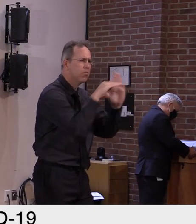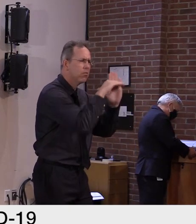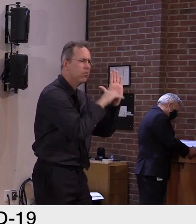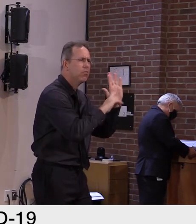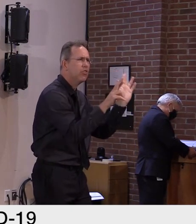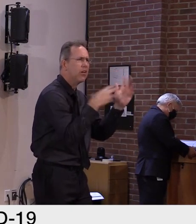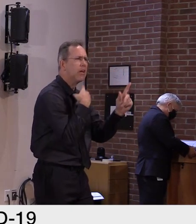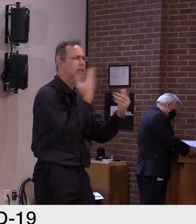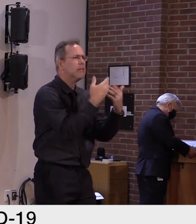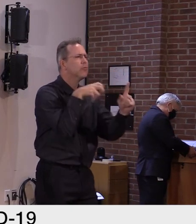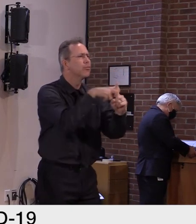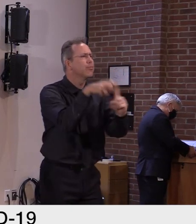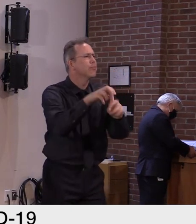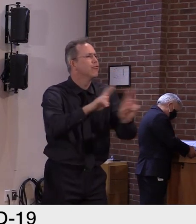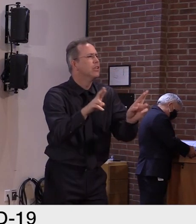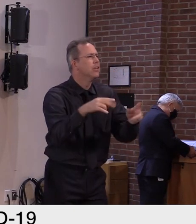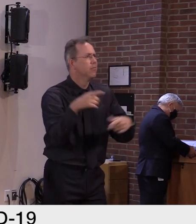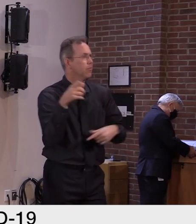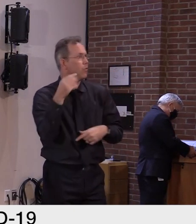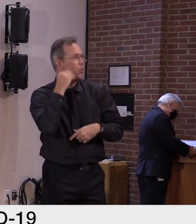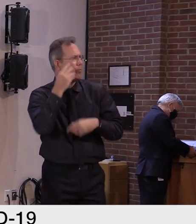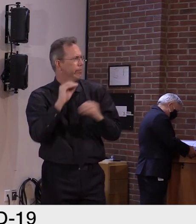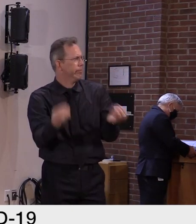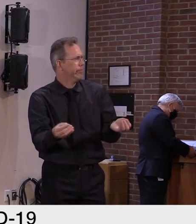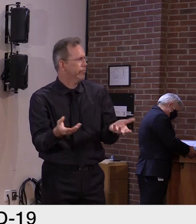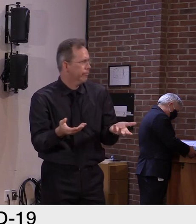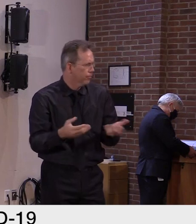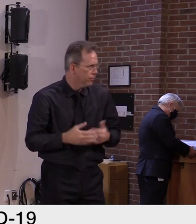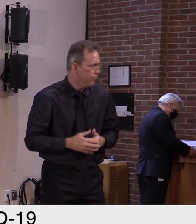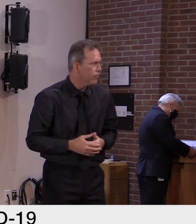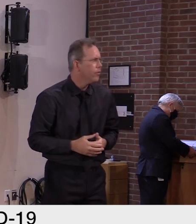Okay, what about ski areas? Do you expect